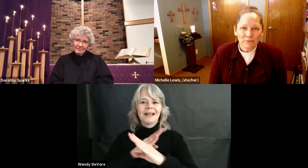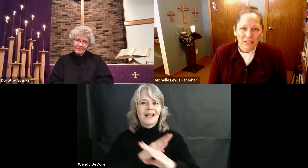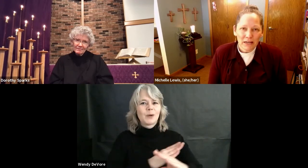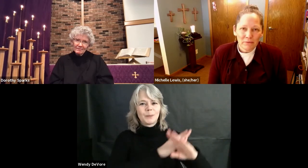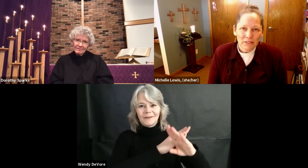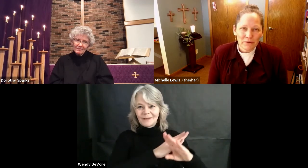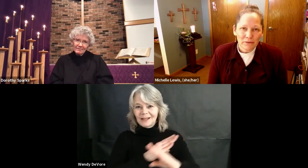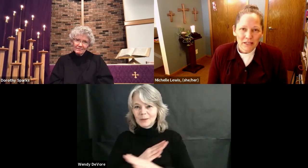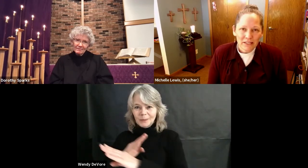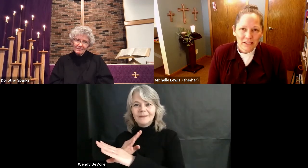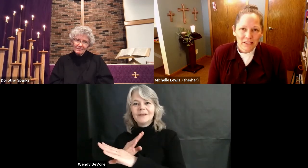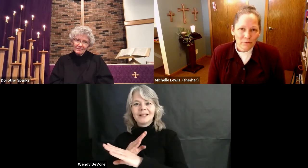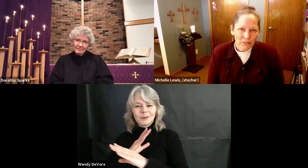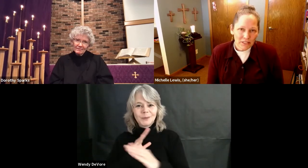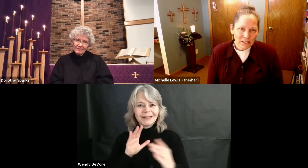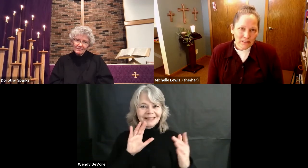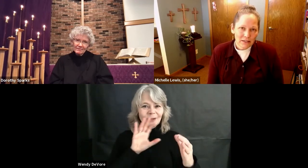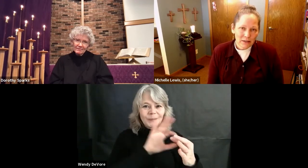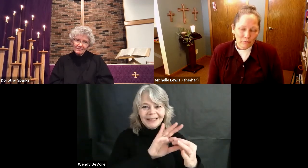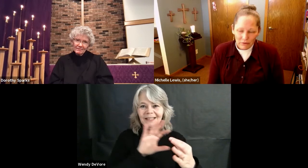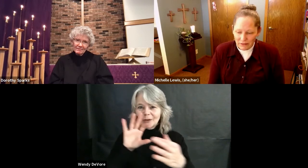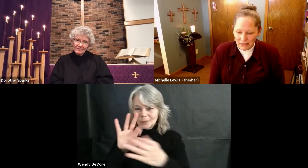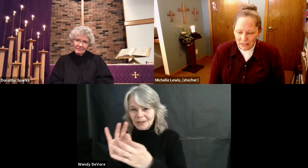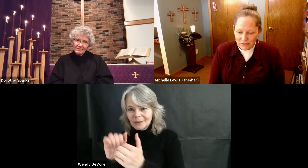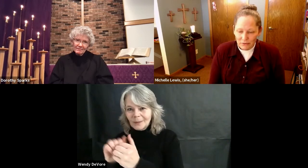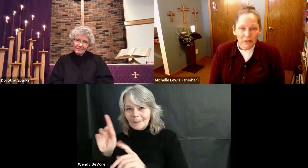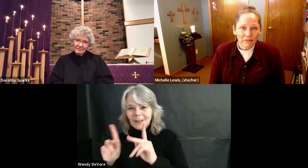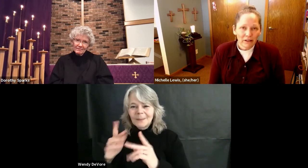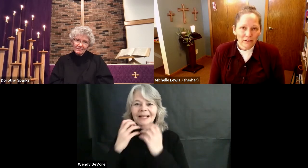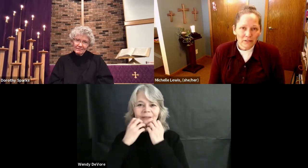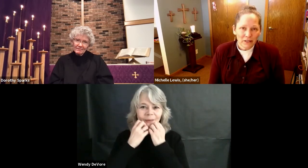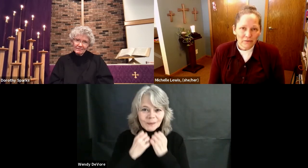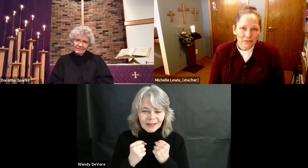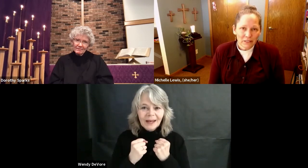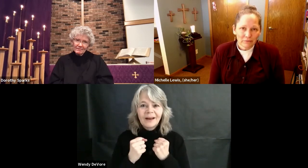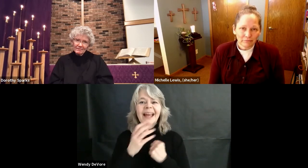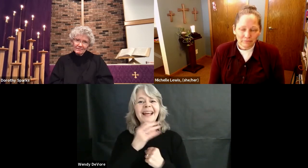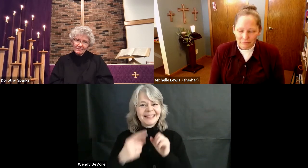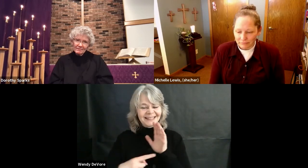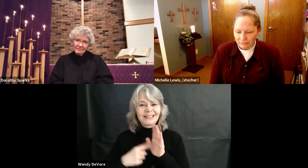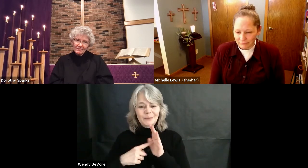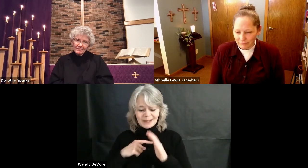fact, sometimes those hidden assumptions prevent us from loving ourselves.